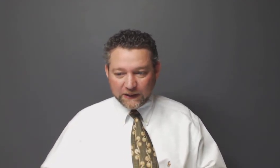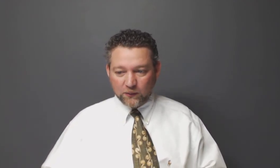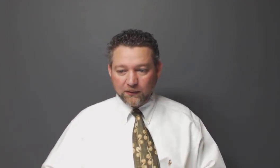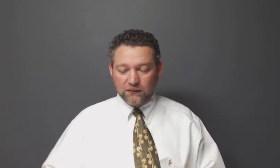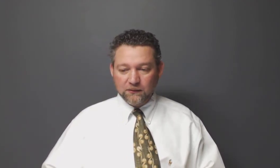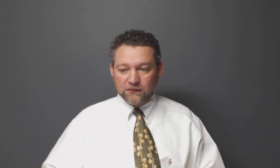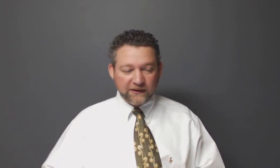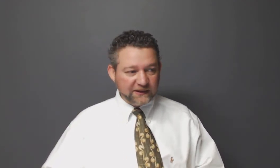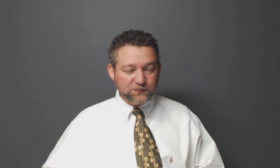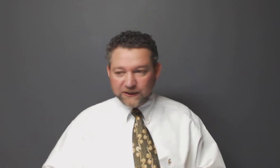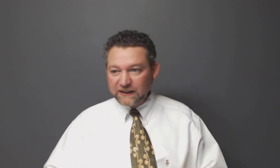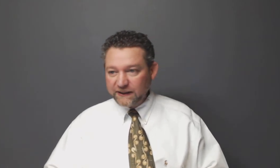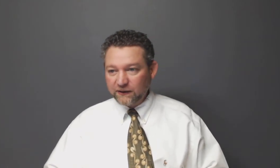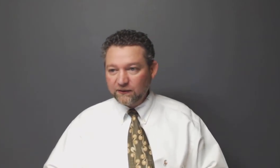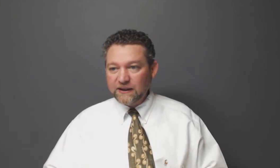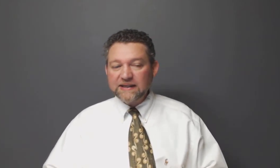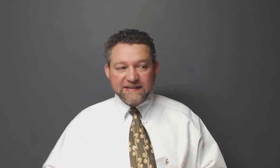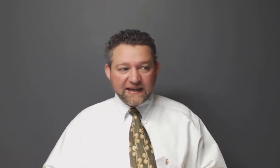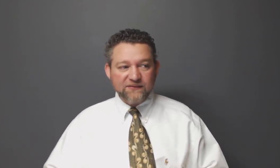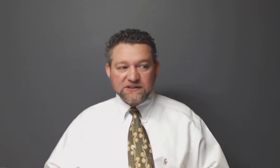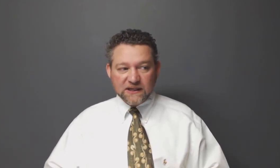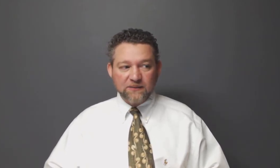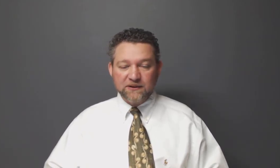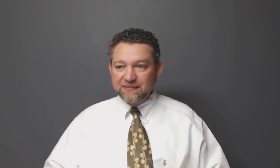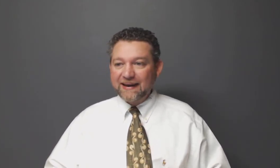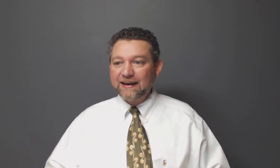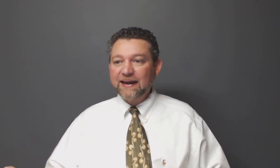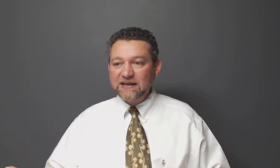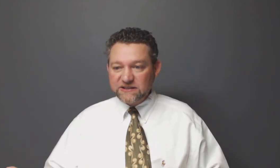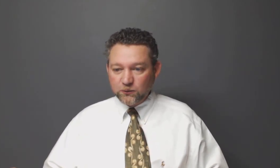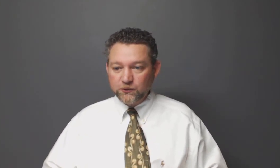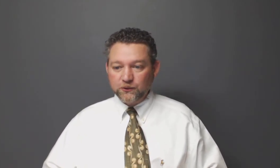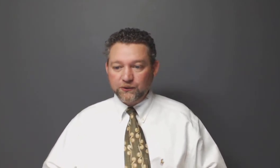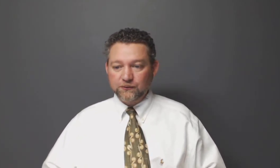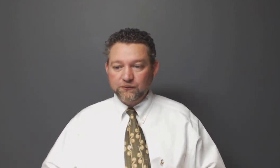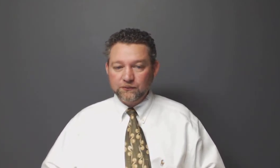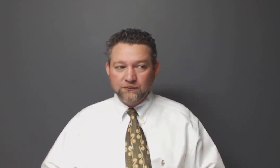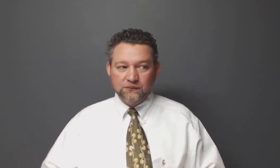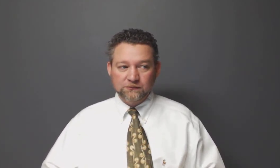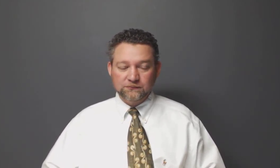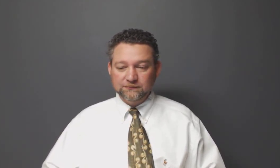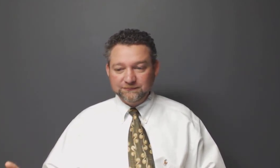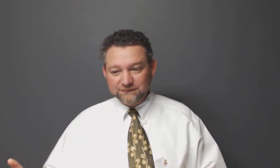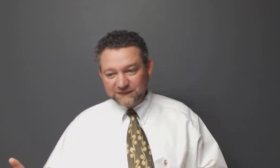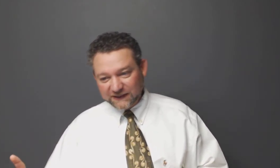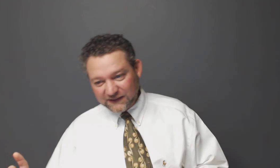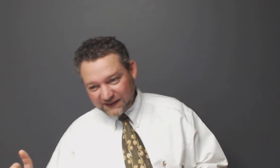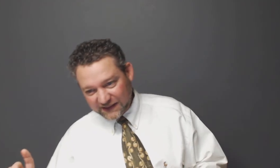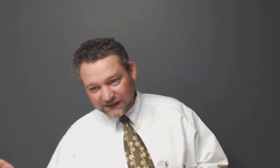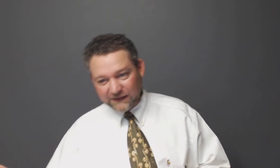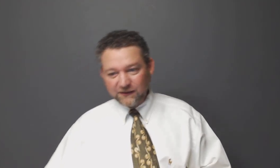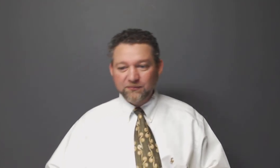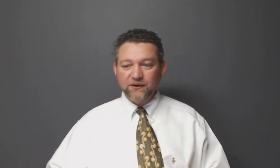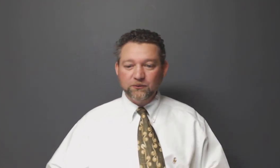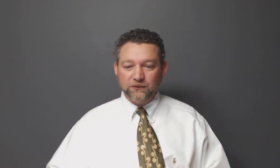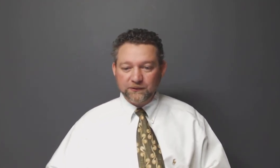them." Okay, that's pretty clear. David's coming back as a ruler. Not the king here, but a ruler.